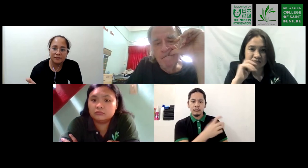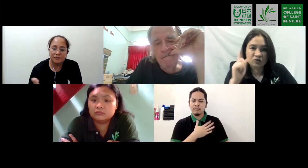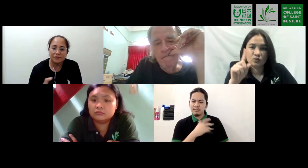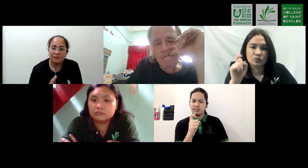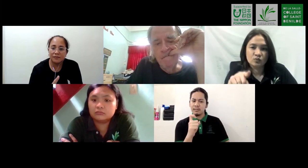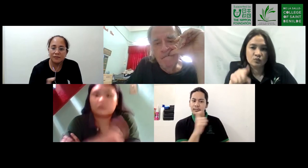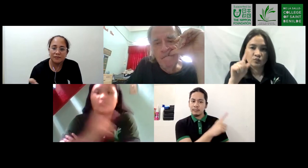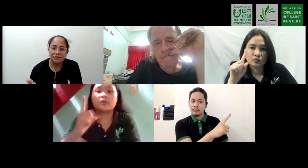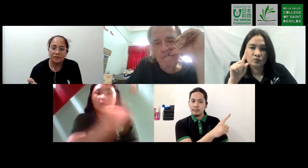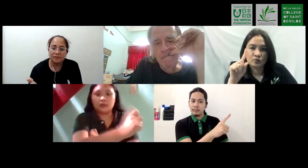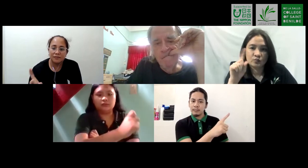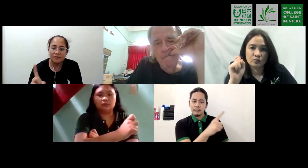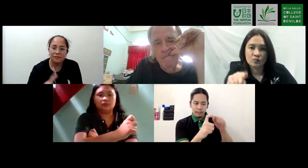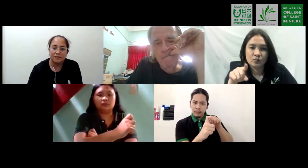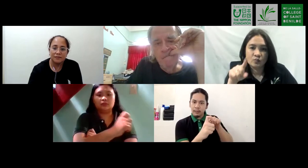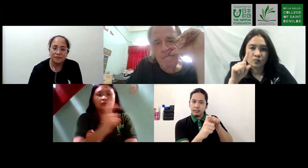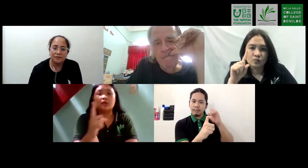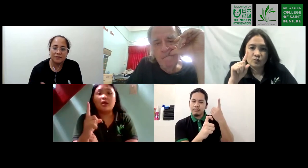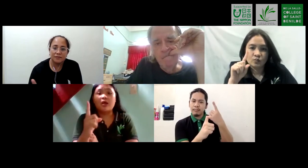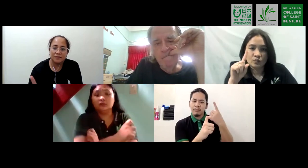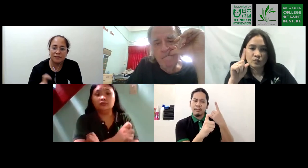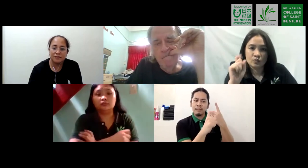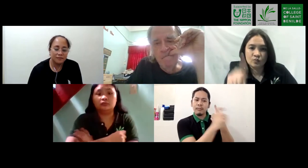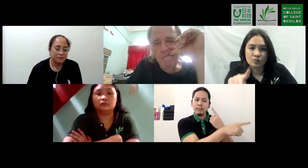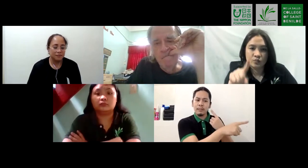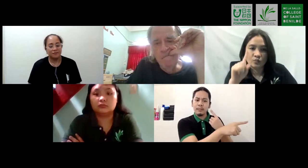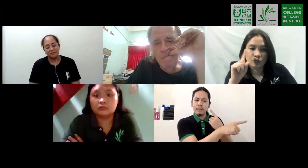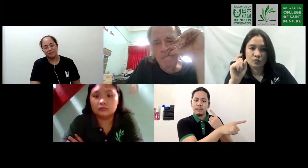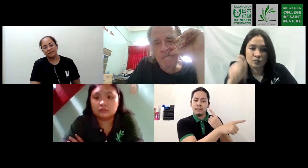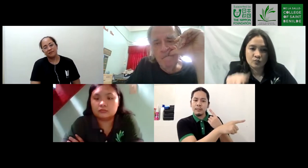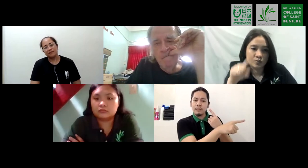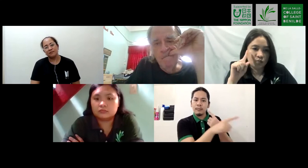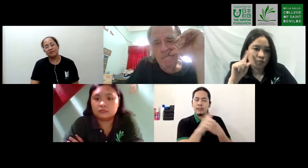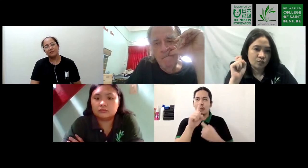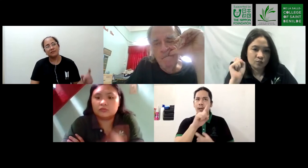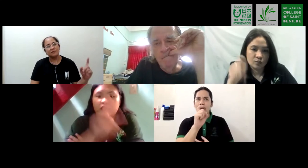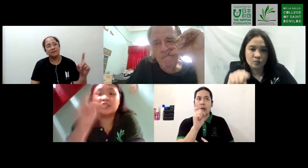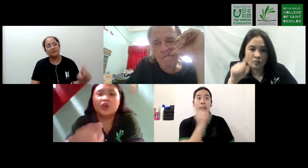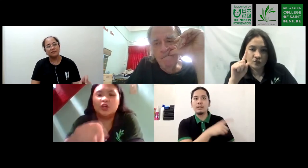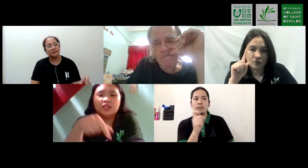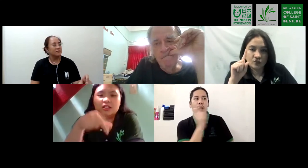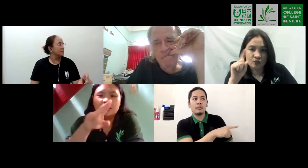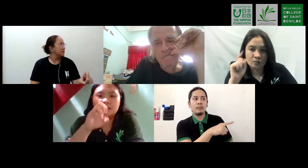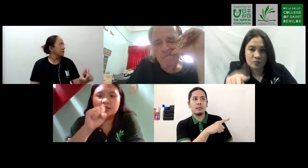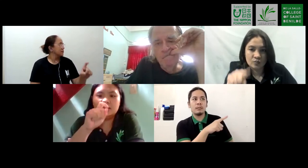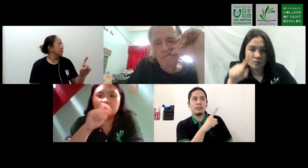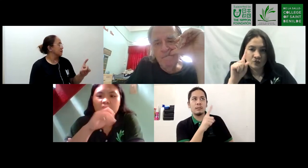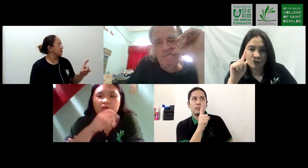Yeah, my hand movement's a little bit different as well because it goes like this as opposed to